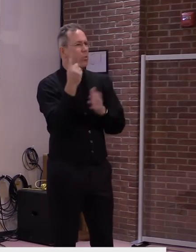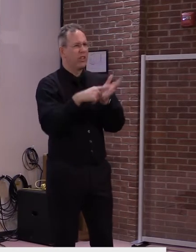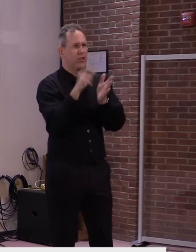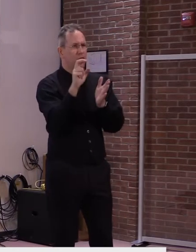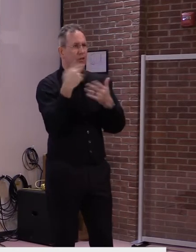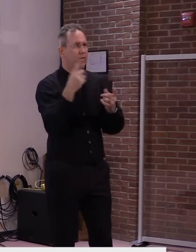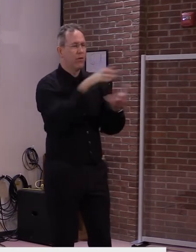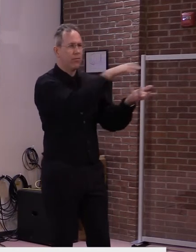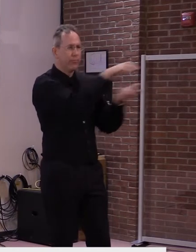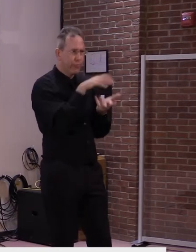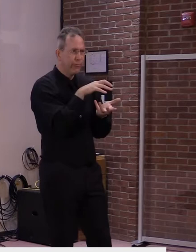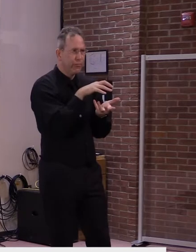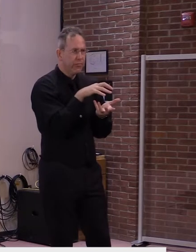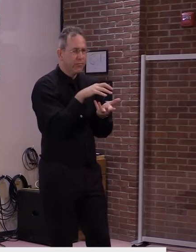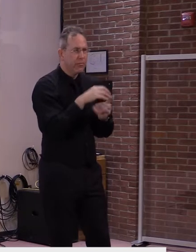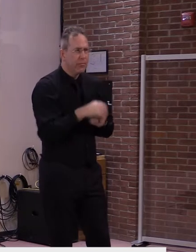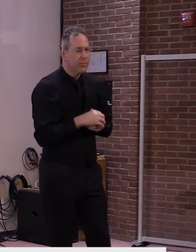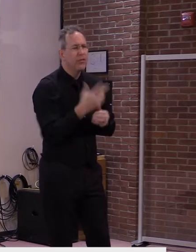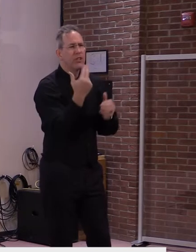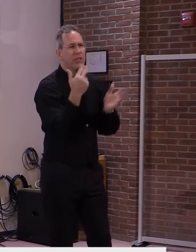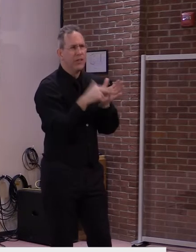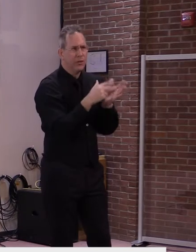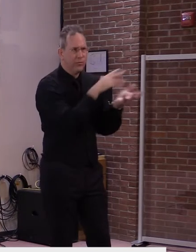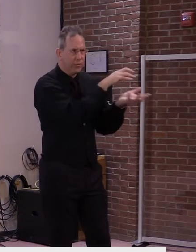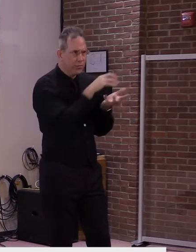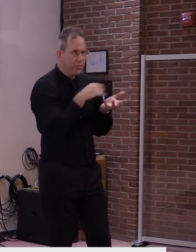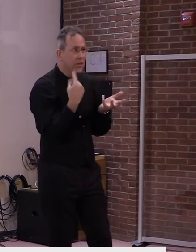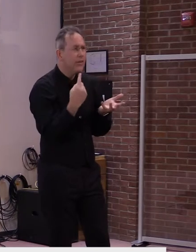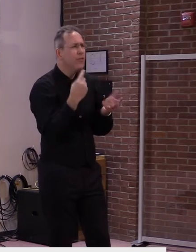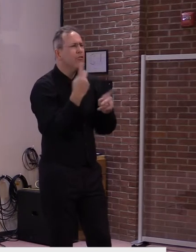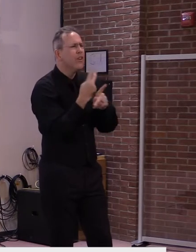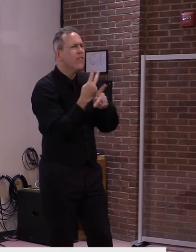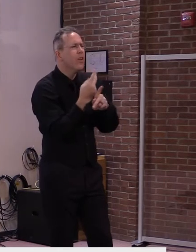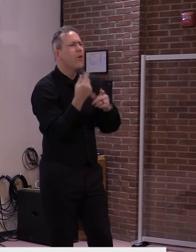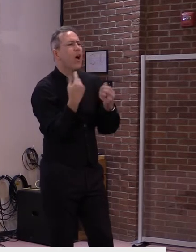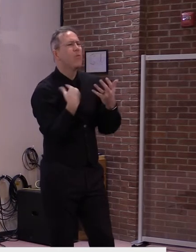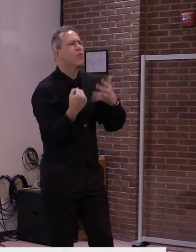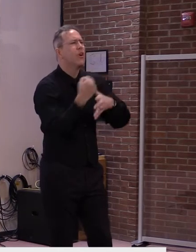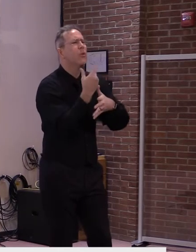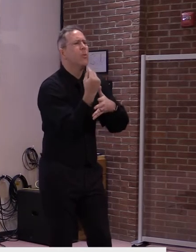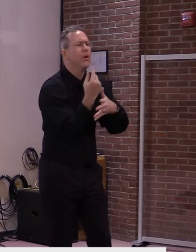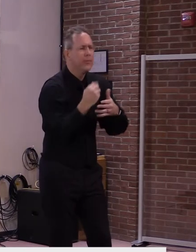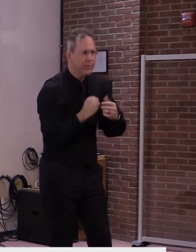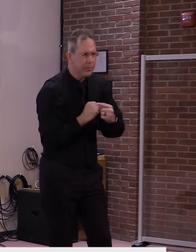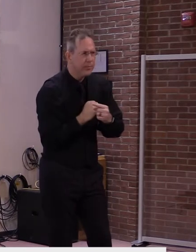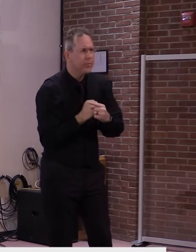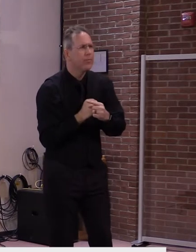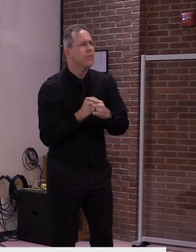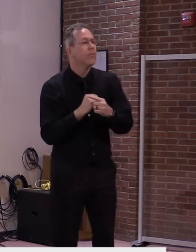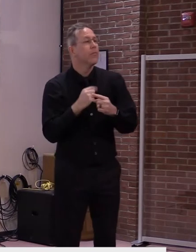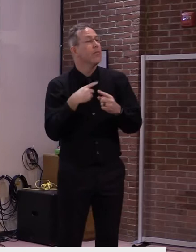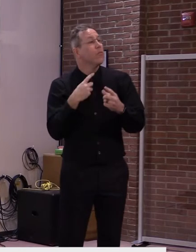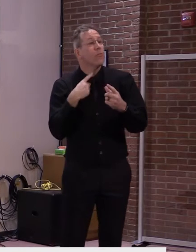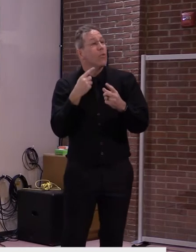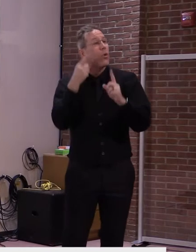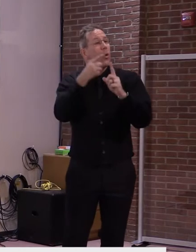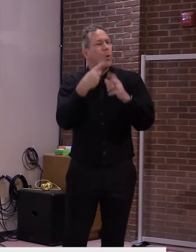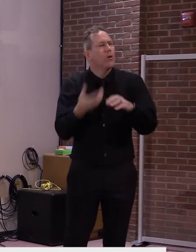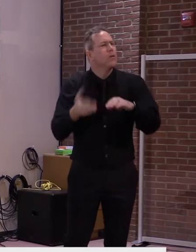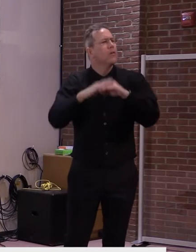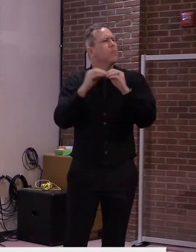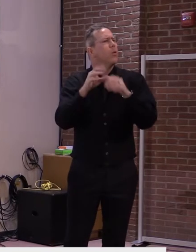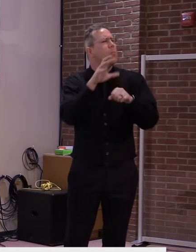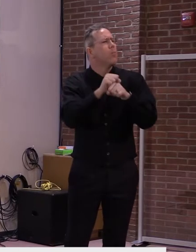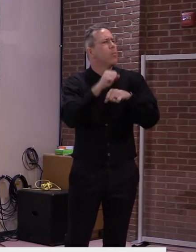Our priorities for the additional allocation are increase appointments in counties that have limited appointments